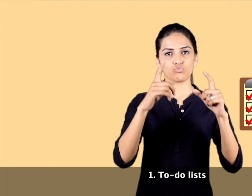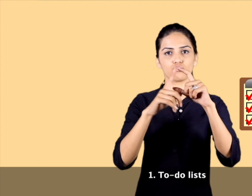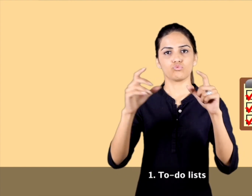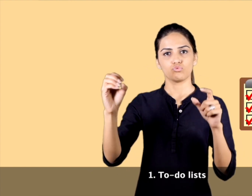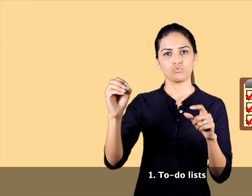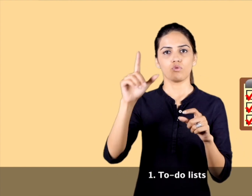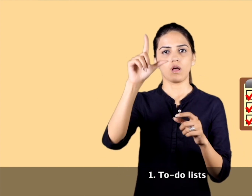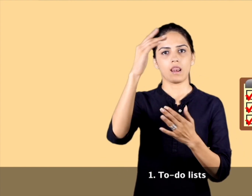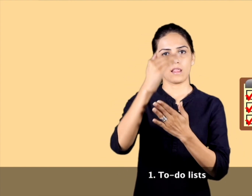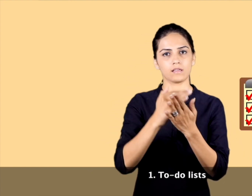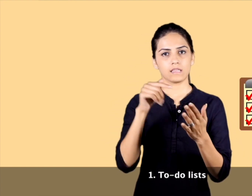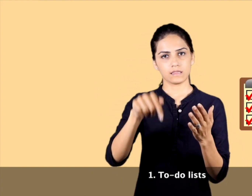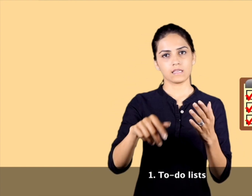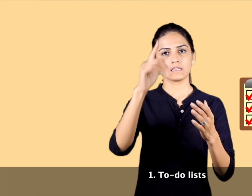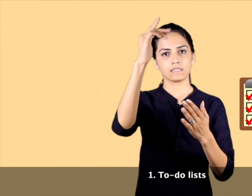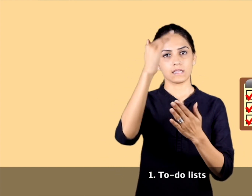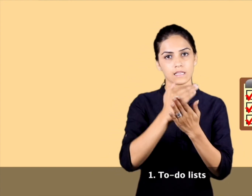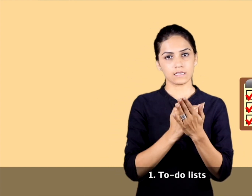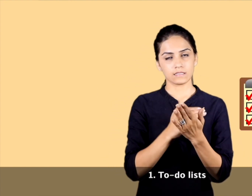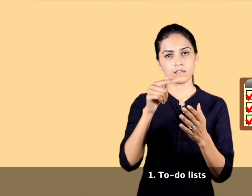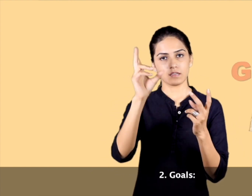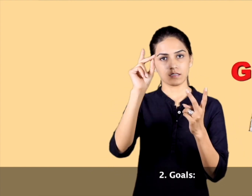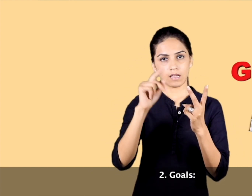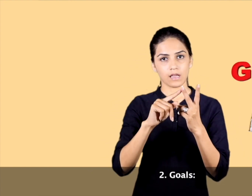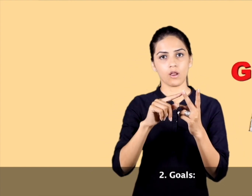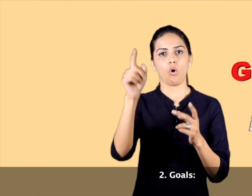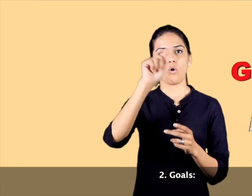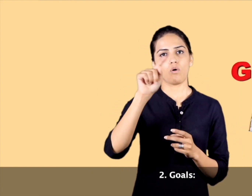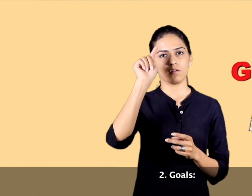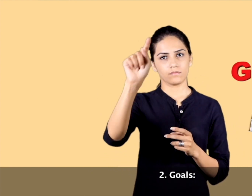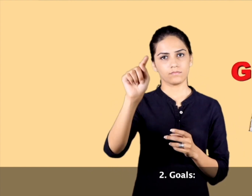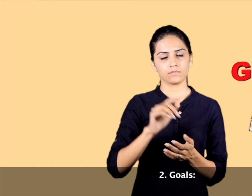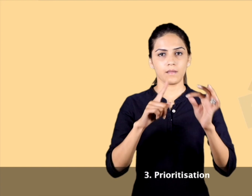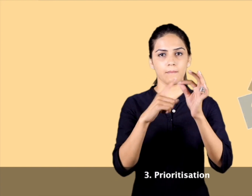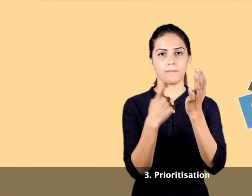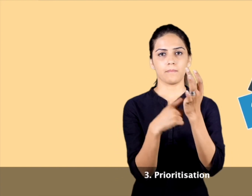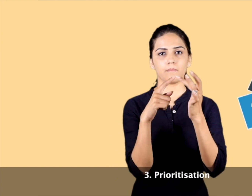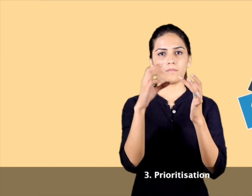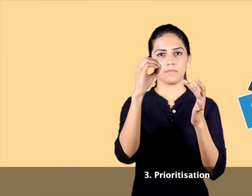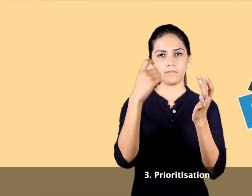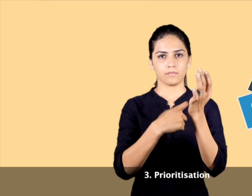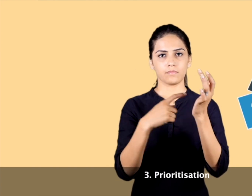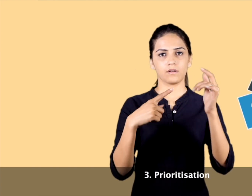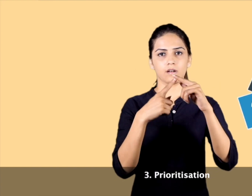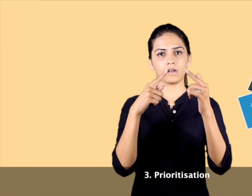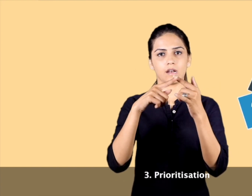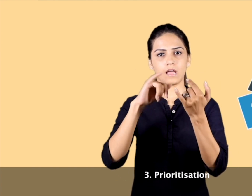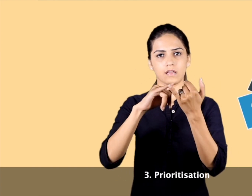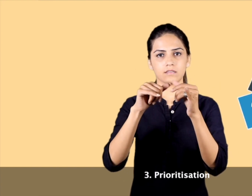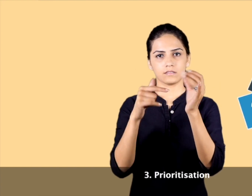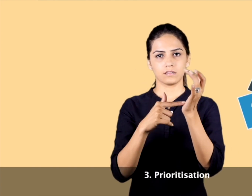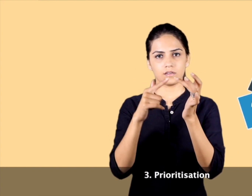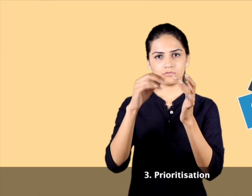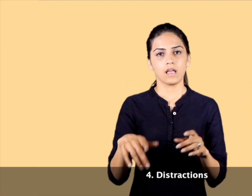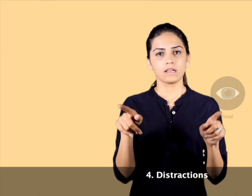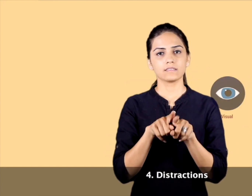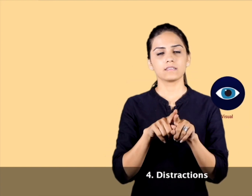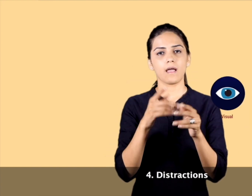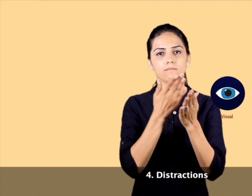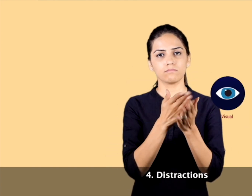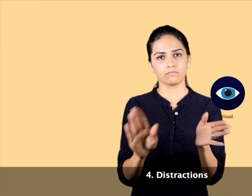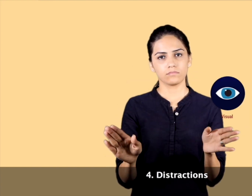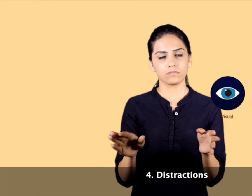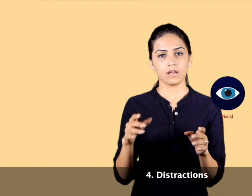list. Number 2. Goals. Number 3. Prioritization. Number 4.